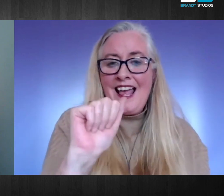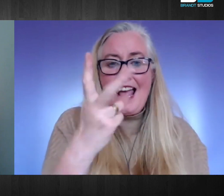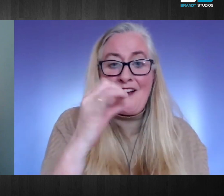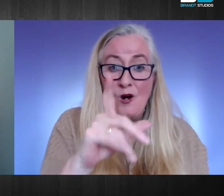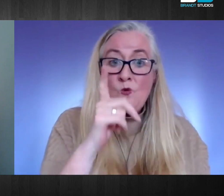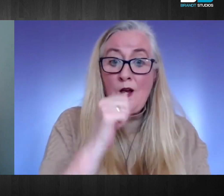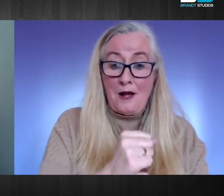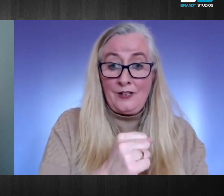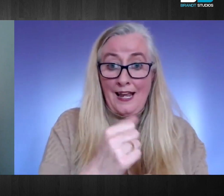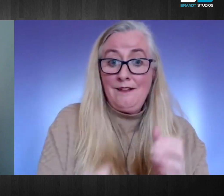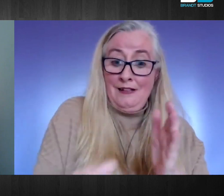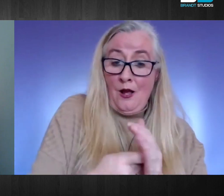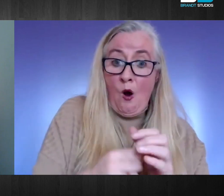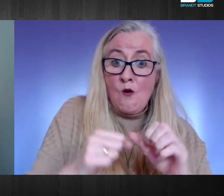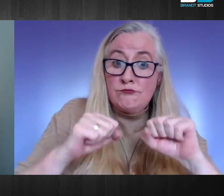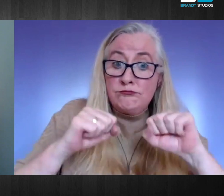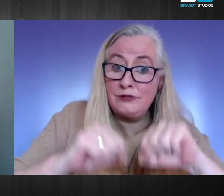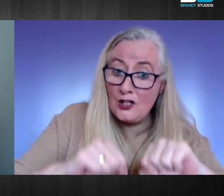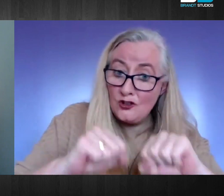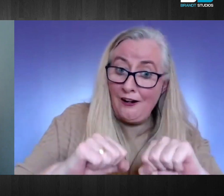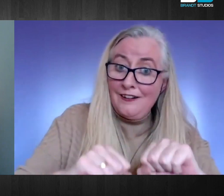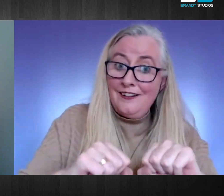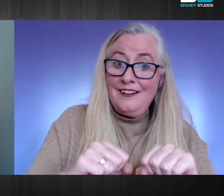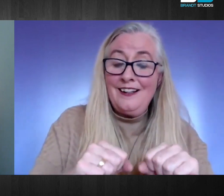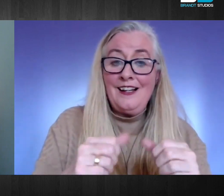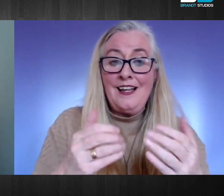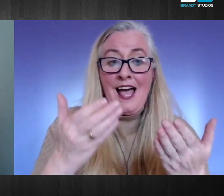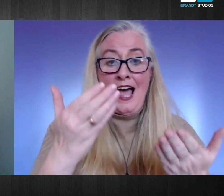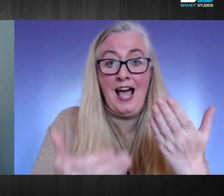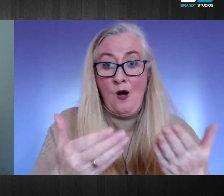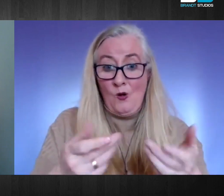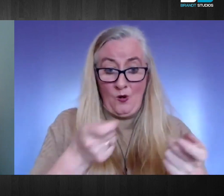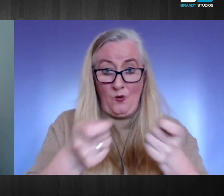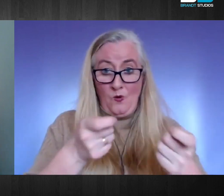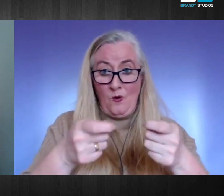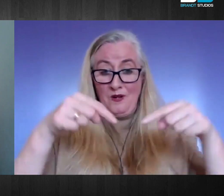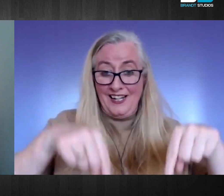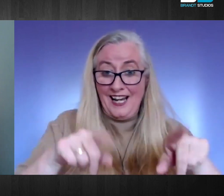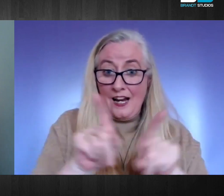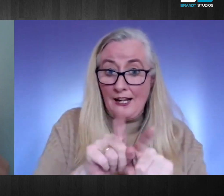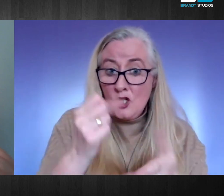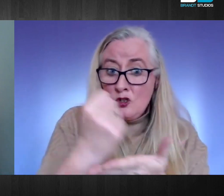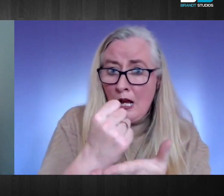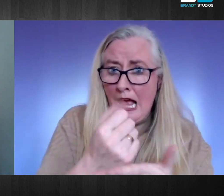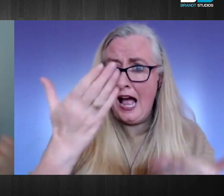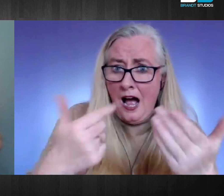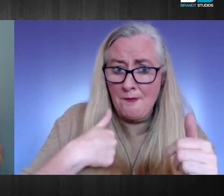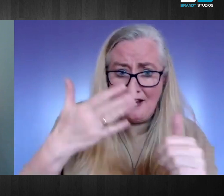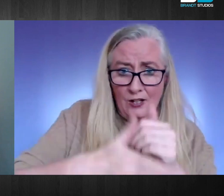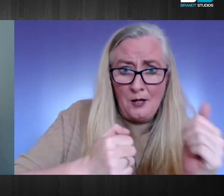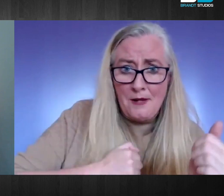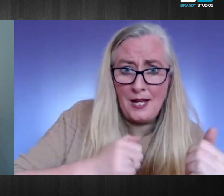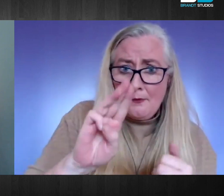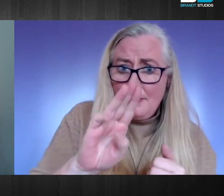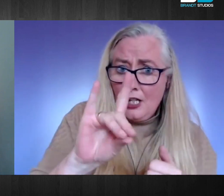of living in the COVID situation. We've a few students saying, how am I going to finish my PhD? I have children I'm